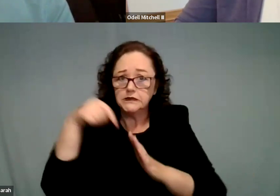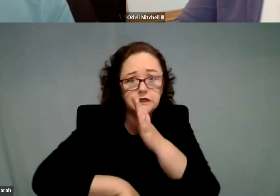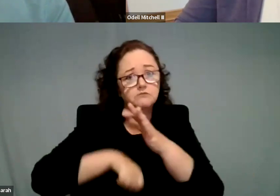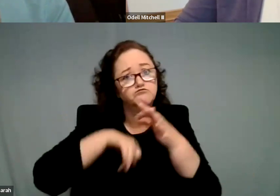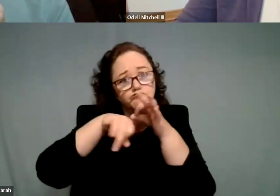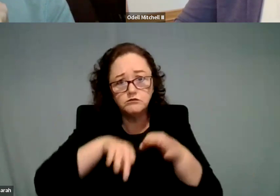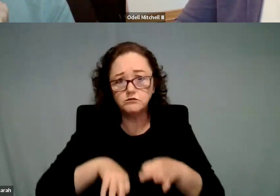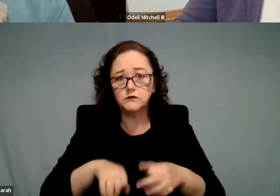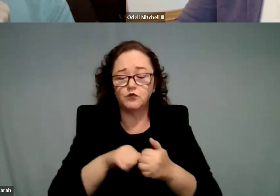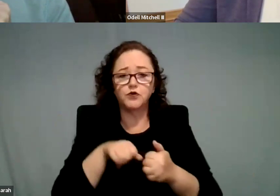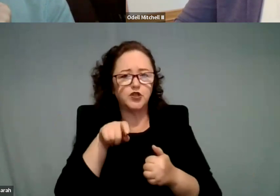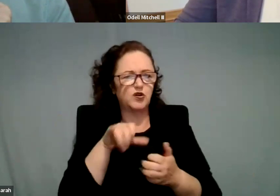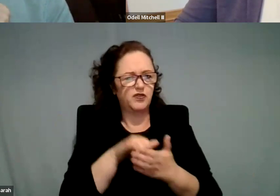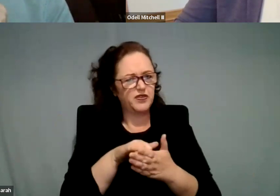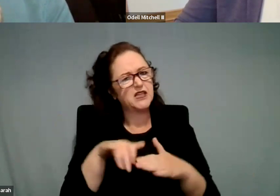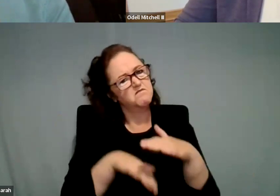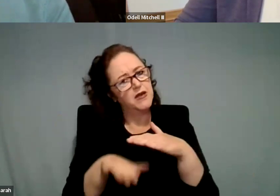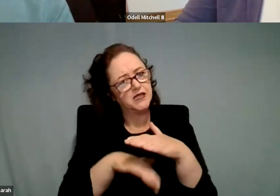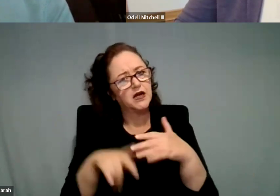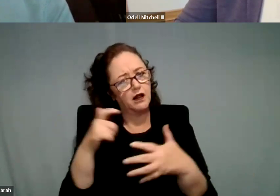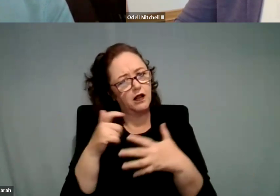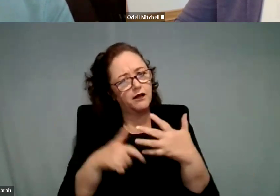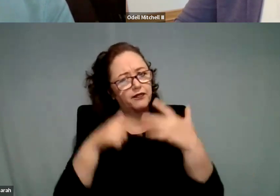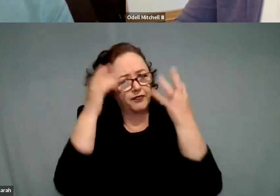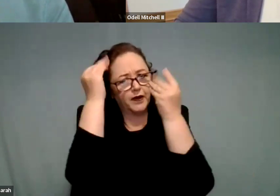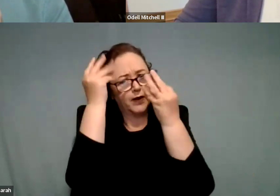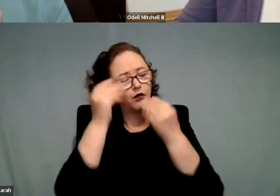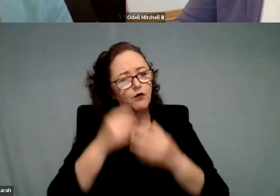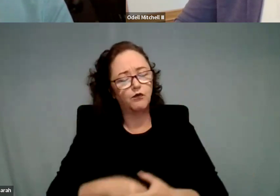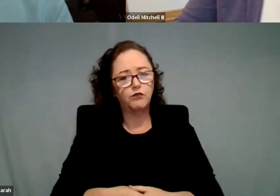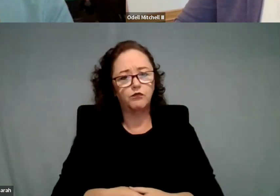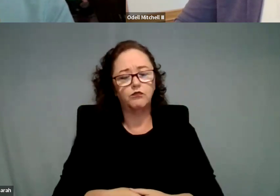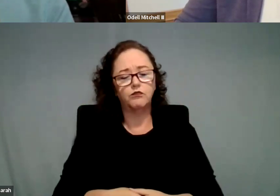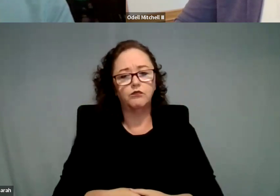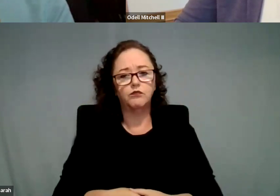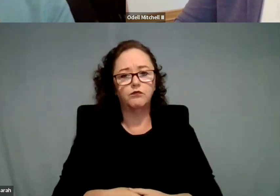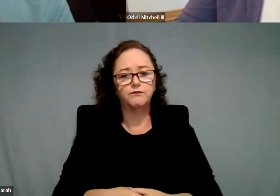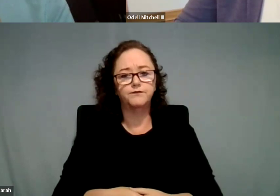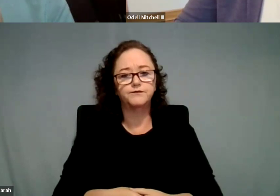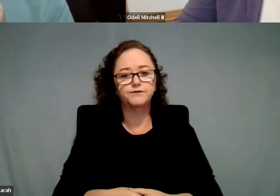are some of the biggies that you want to think about for a larger budget film.